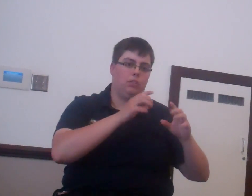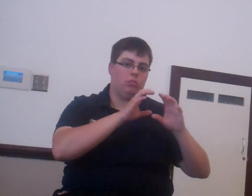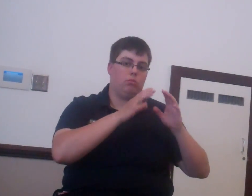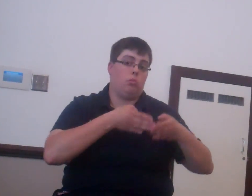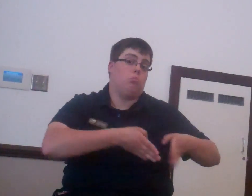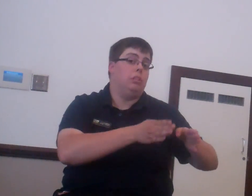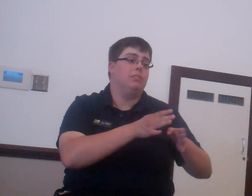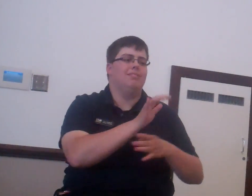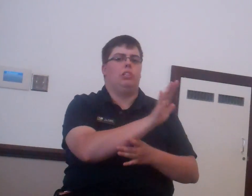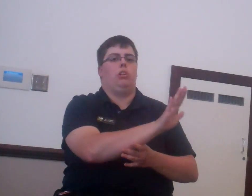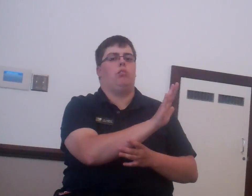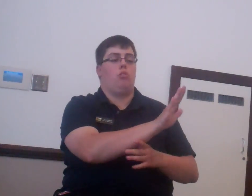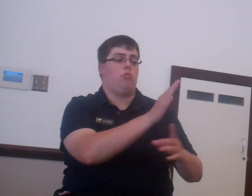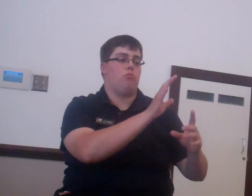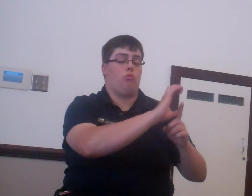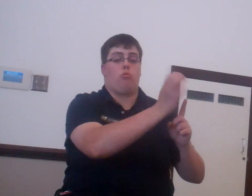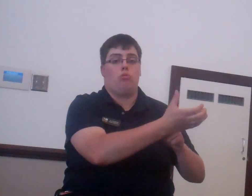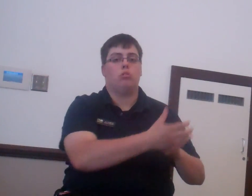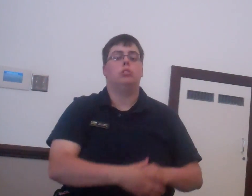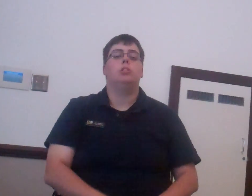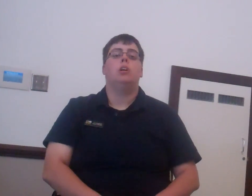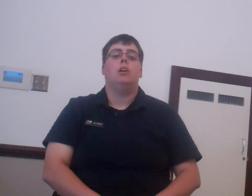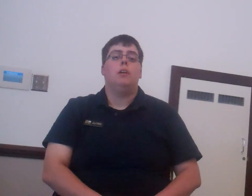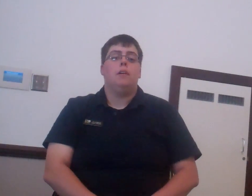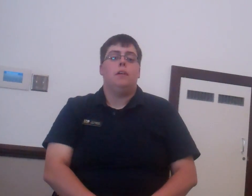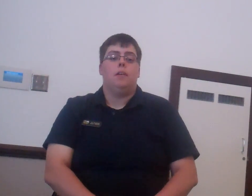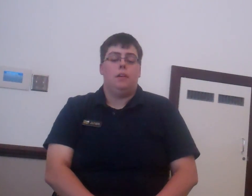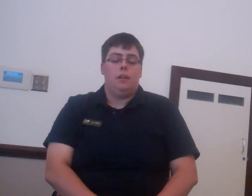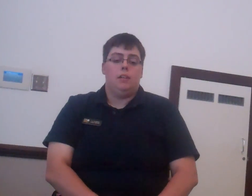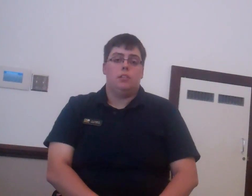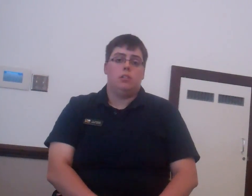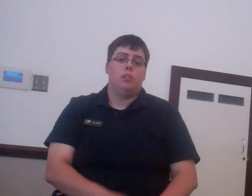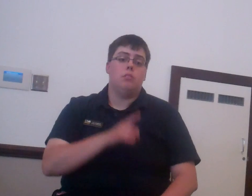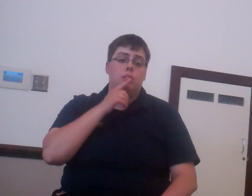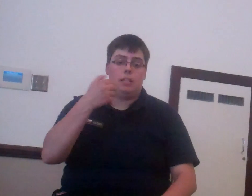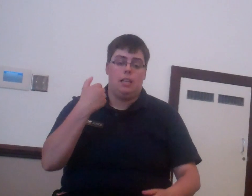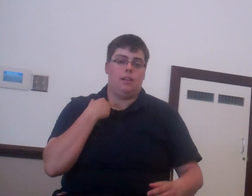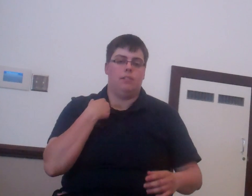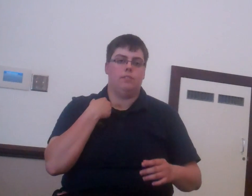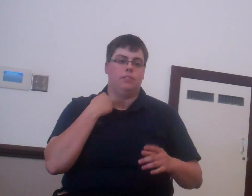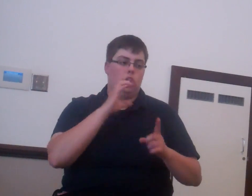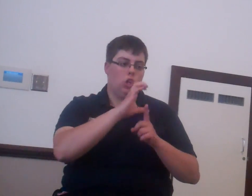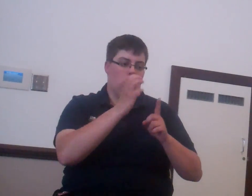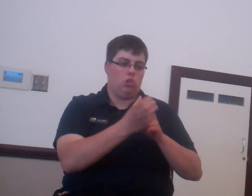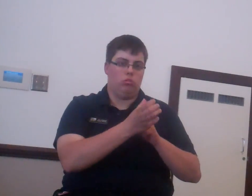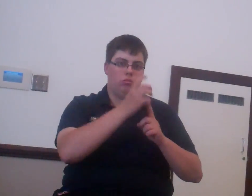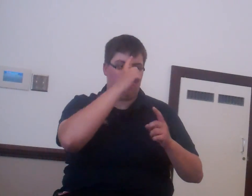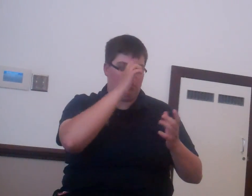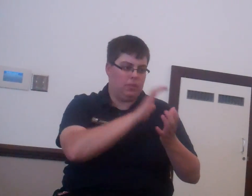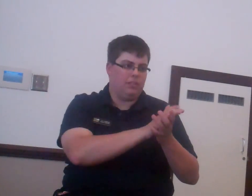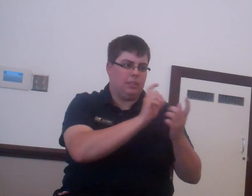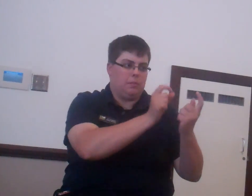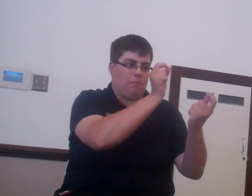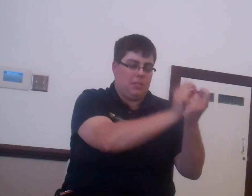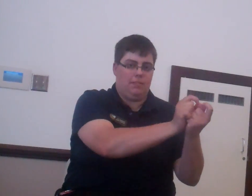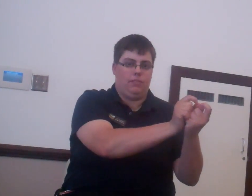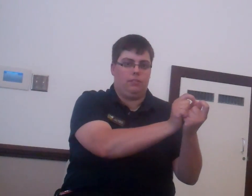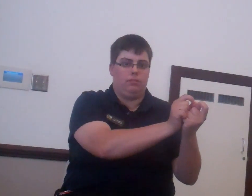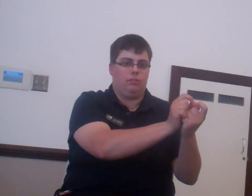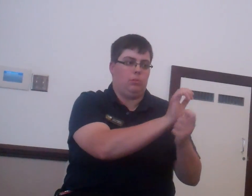and practices that are specific to that organization. And organizational culture comes from a few different elements, or if we